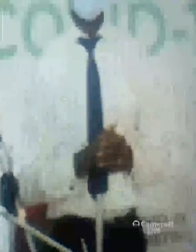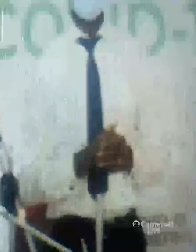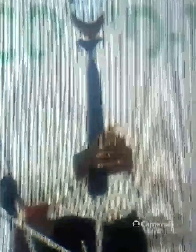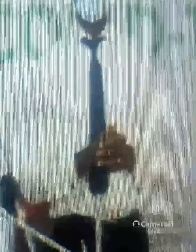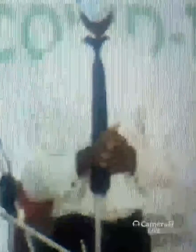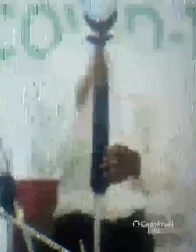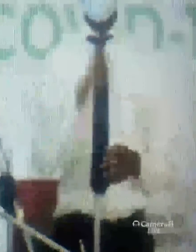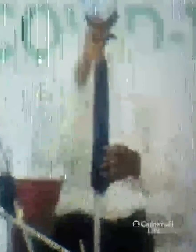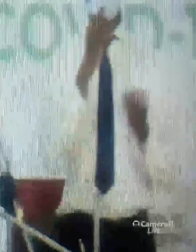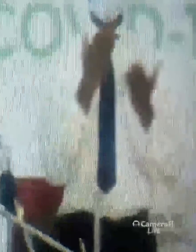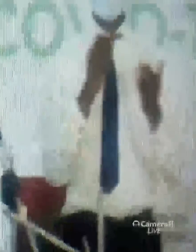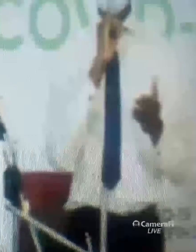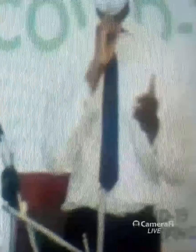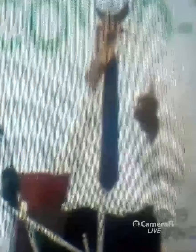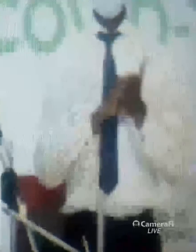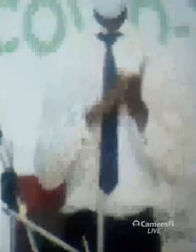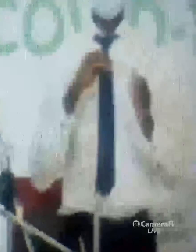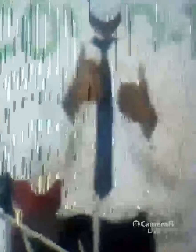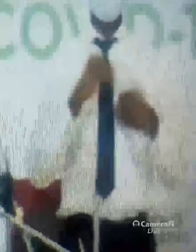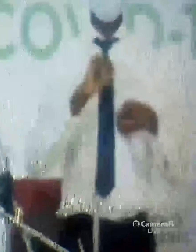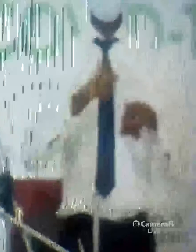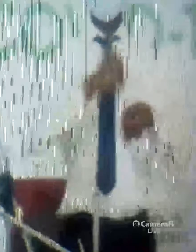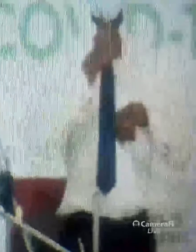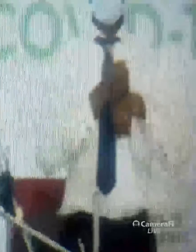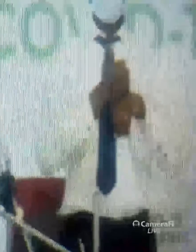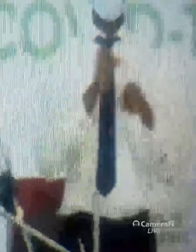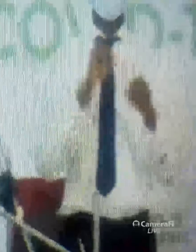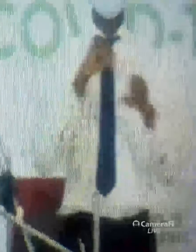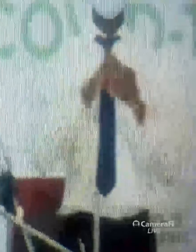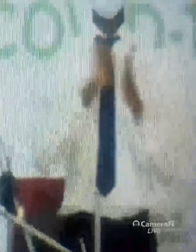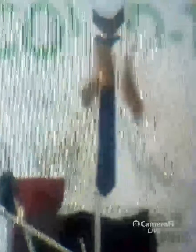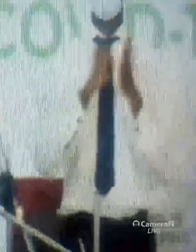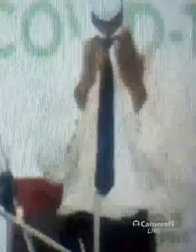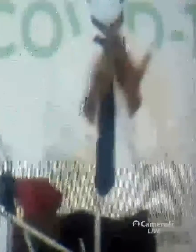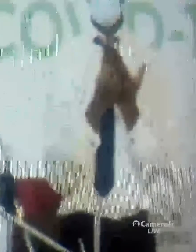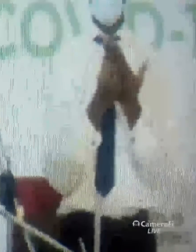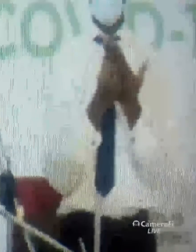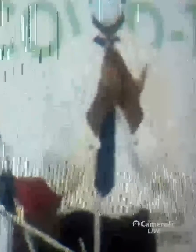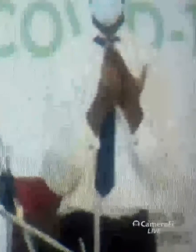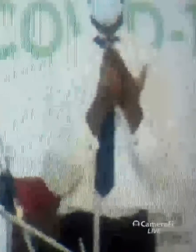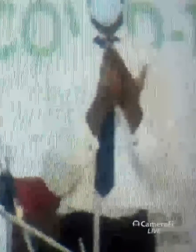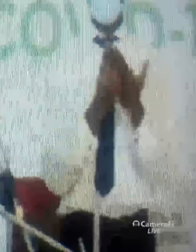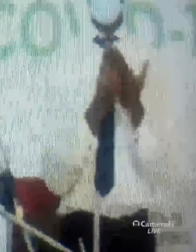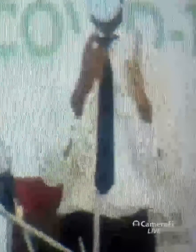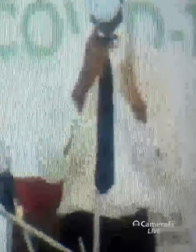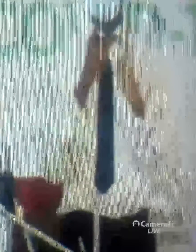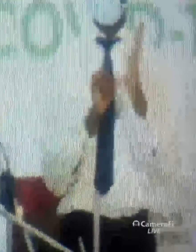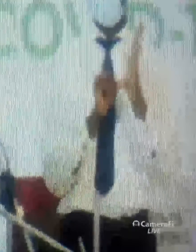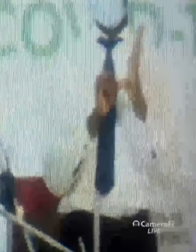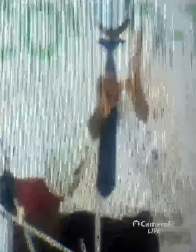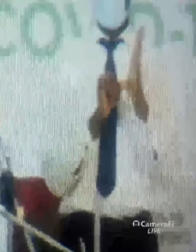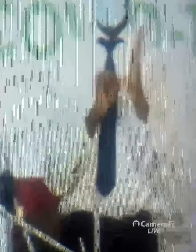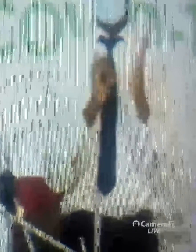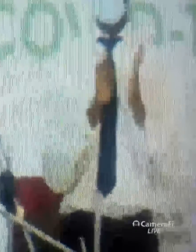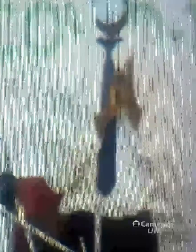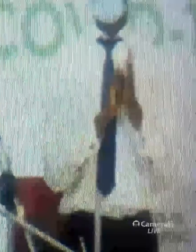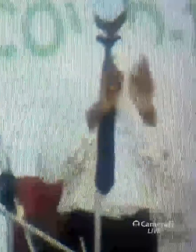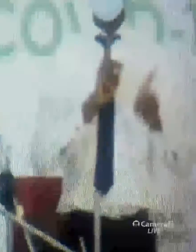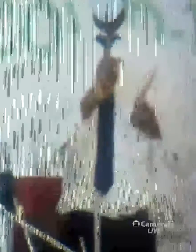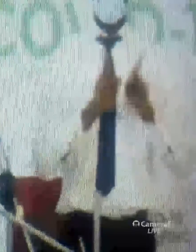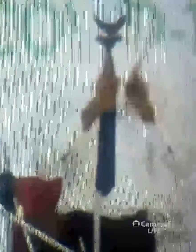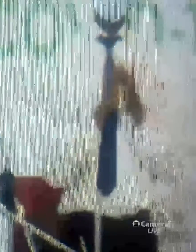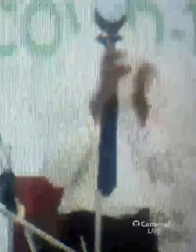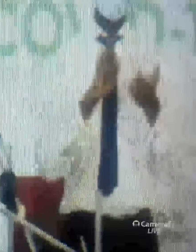is we had a protocol back in September. This protocol required that we passengers coming into